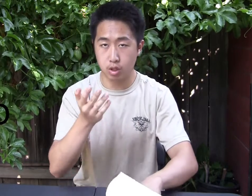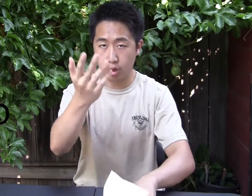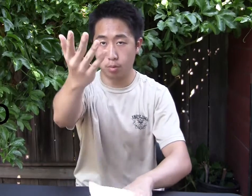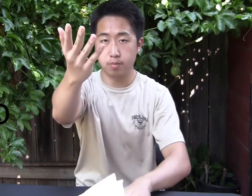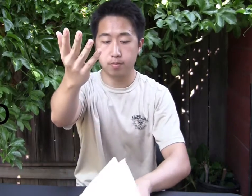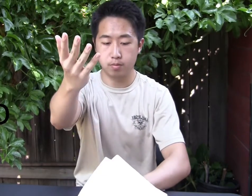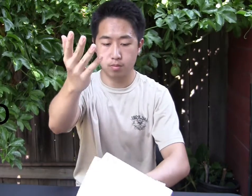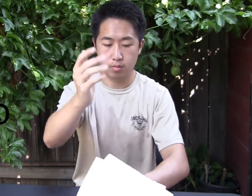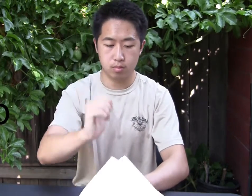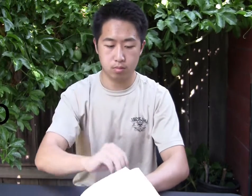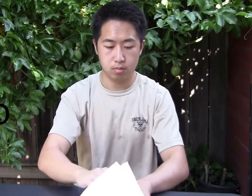Go.